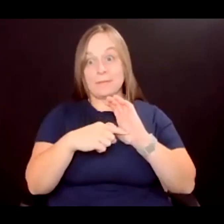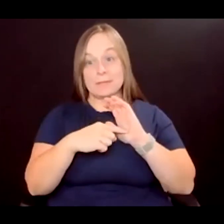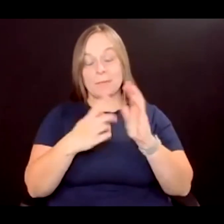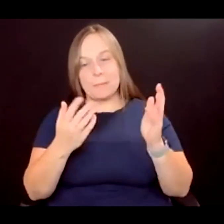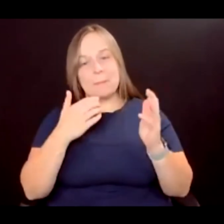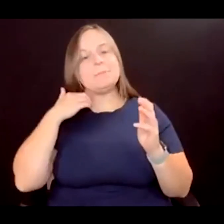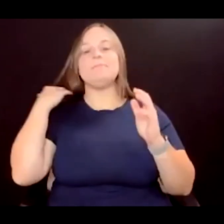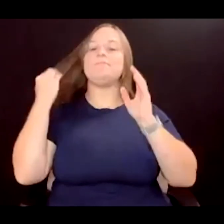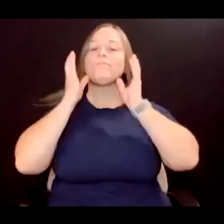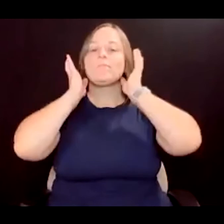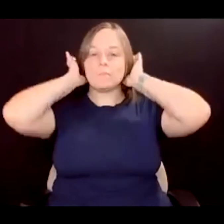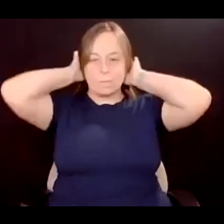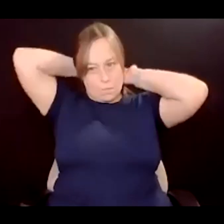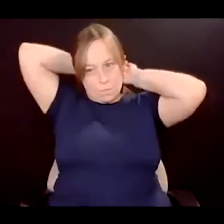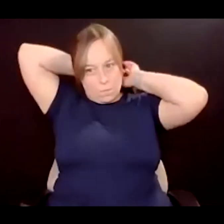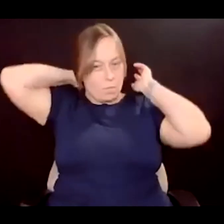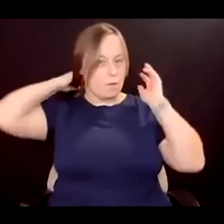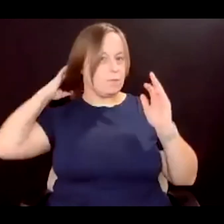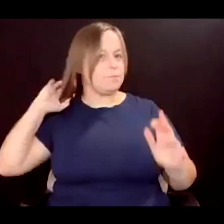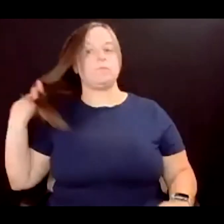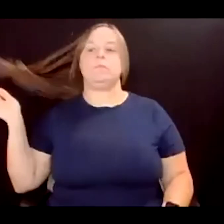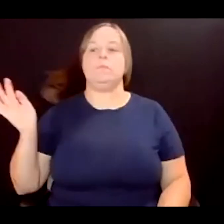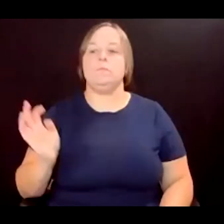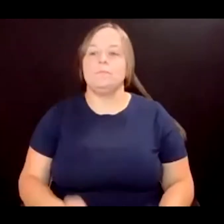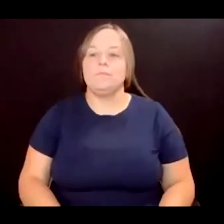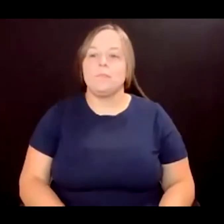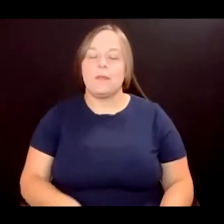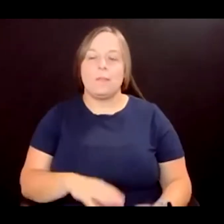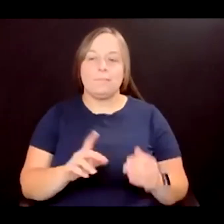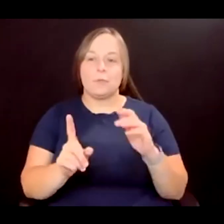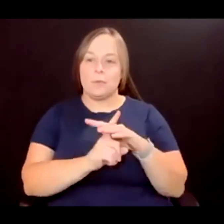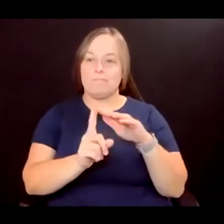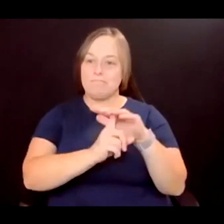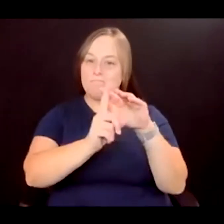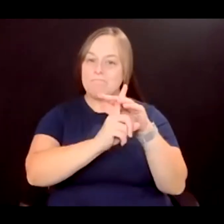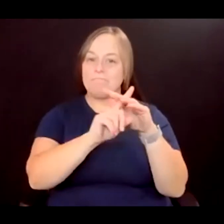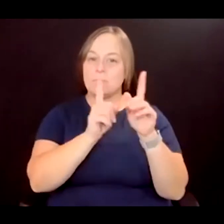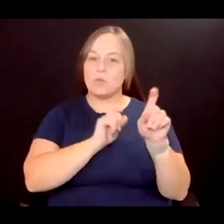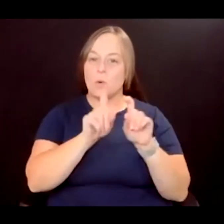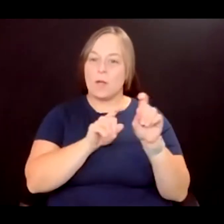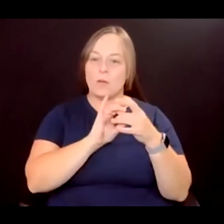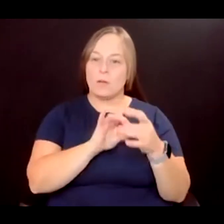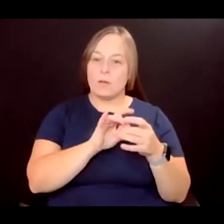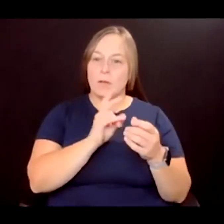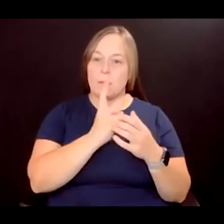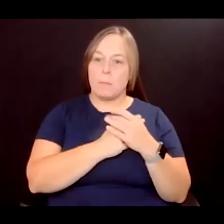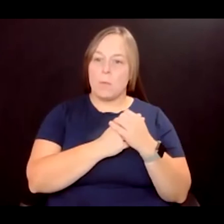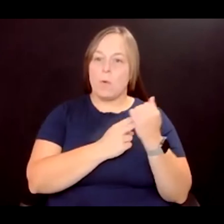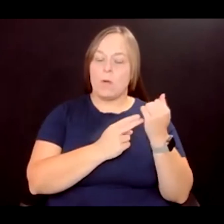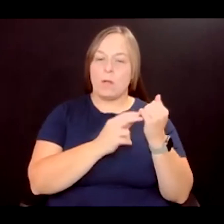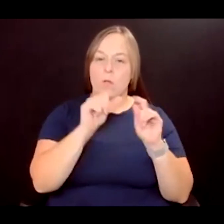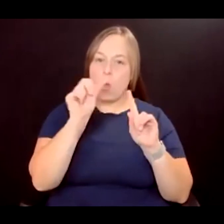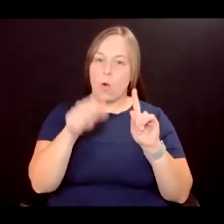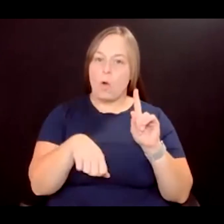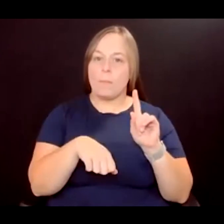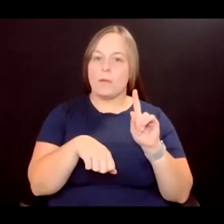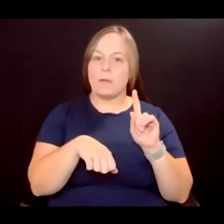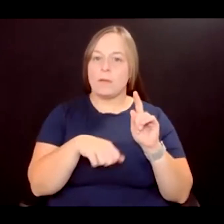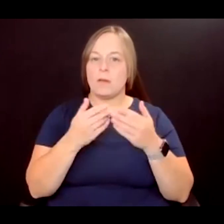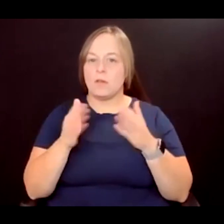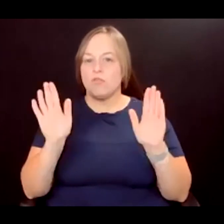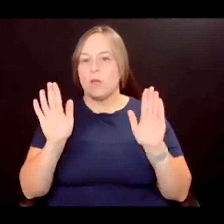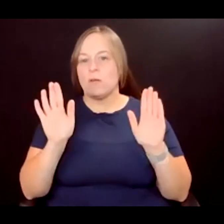disabilities are unemployed. And I think that work from home options are a beautiful thing. If you have the kind of job where